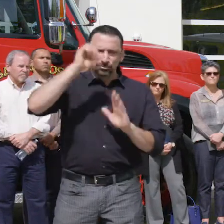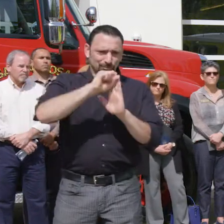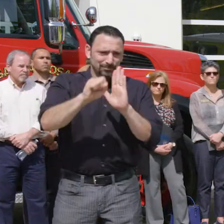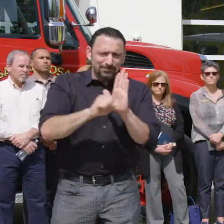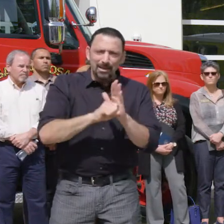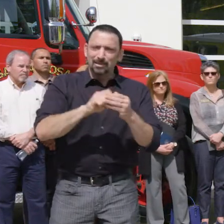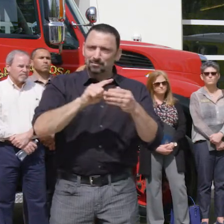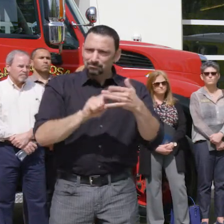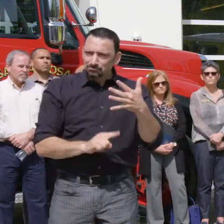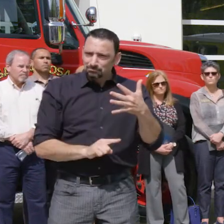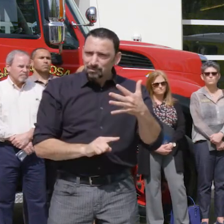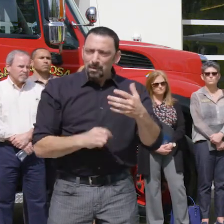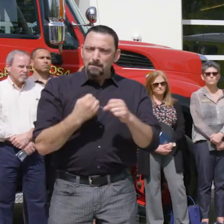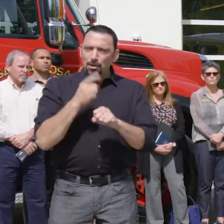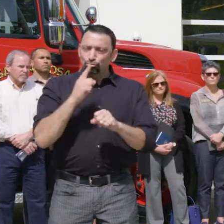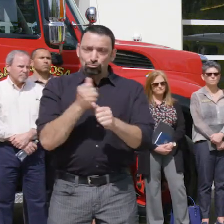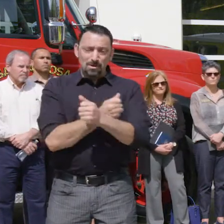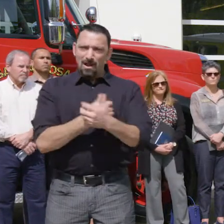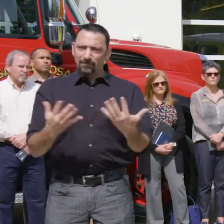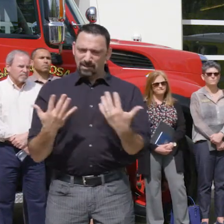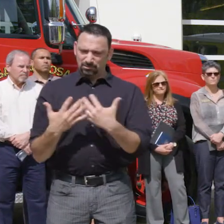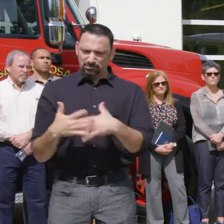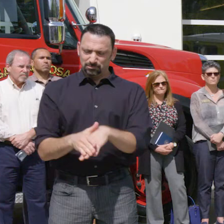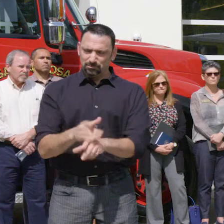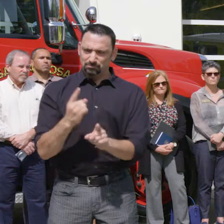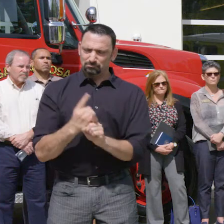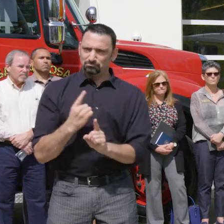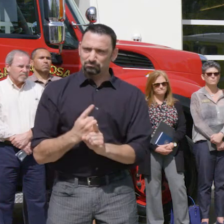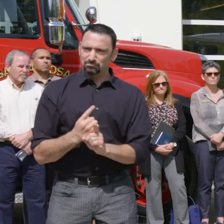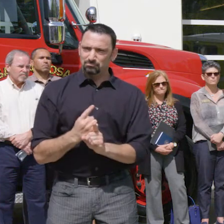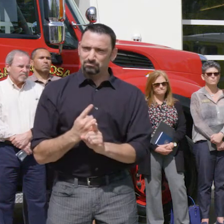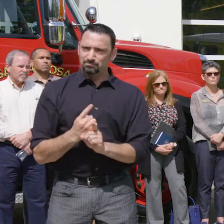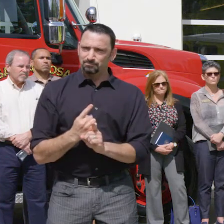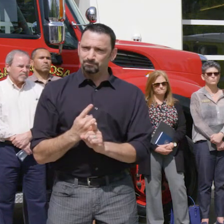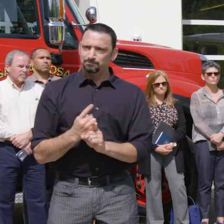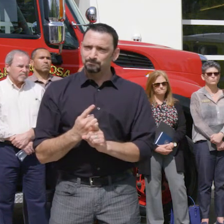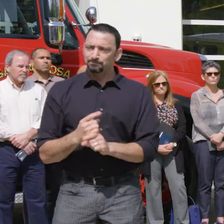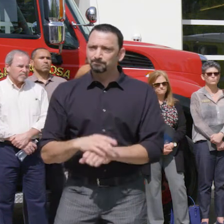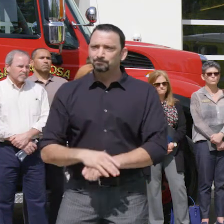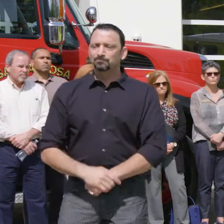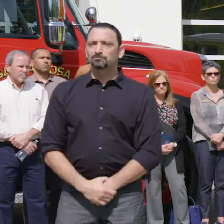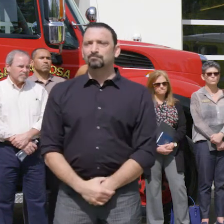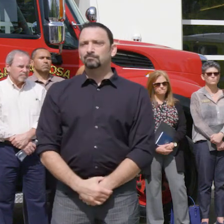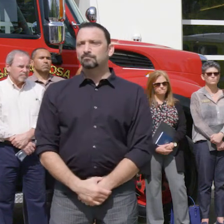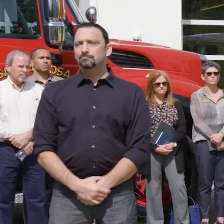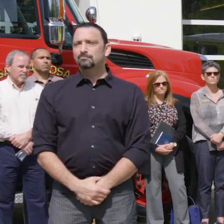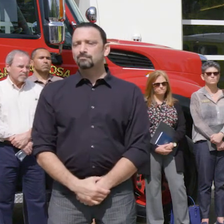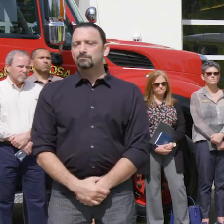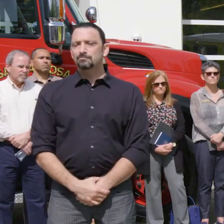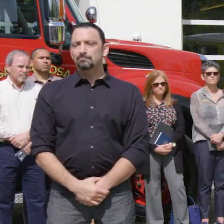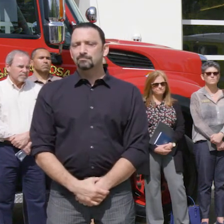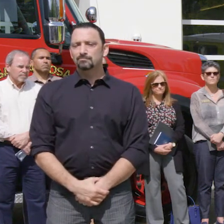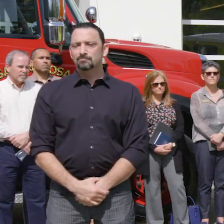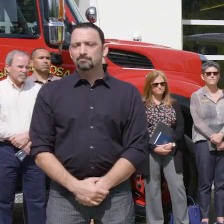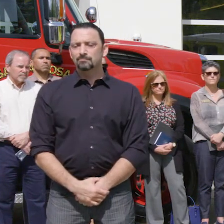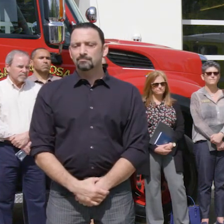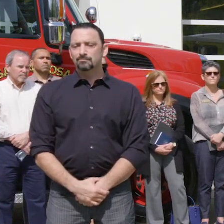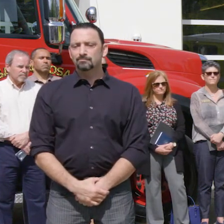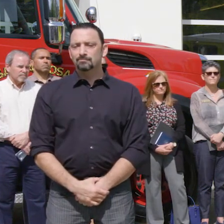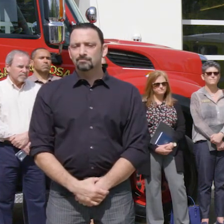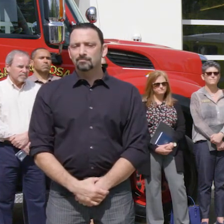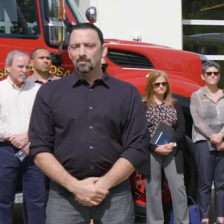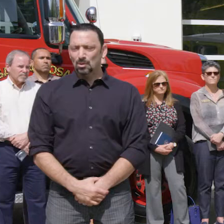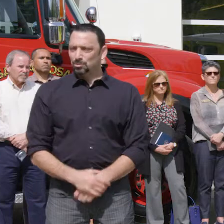make sure that it's done in the best way possible. This is a